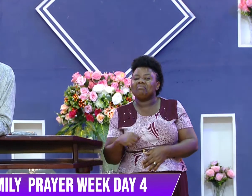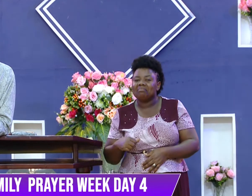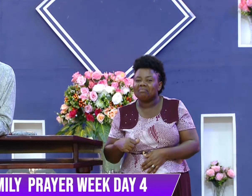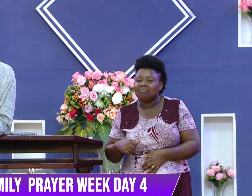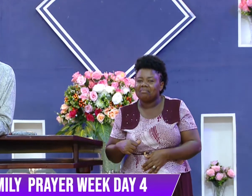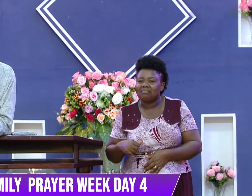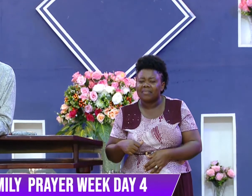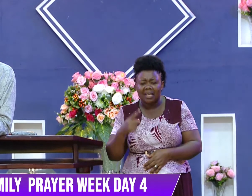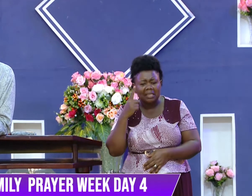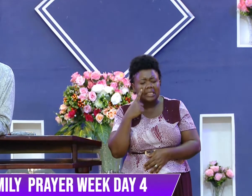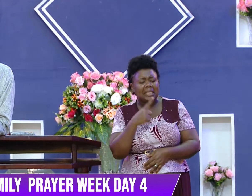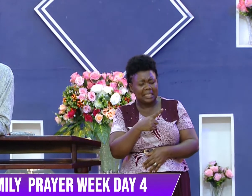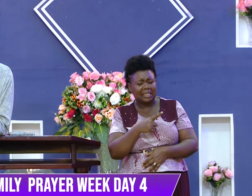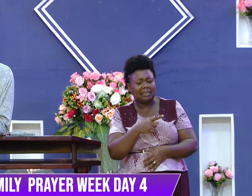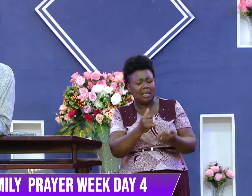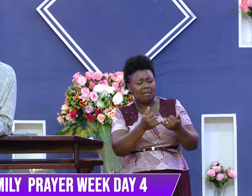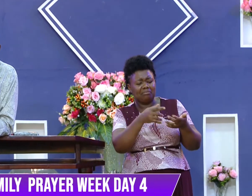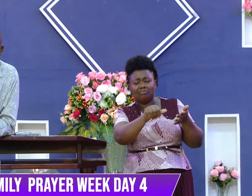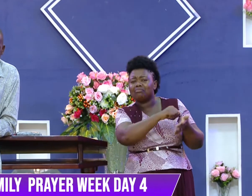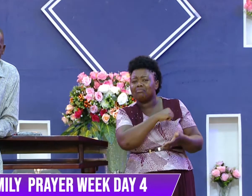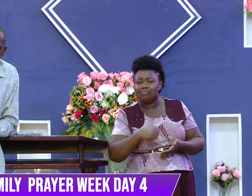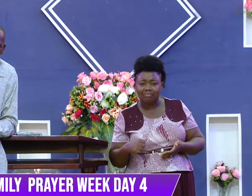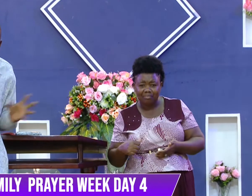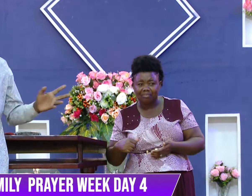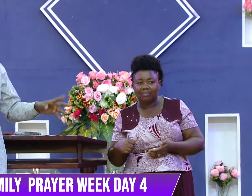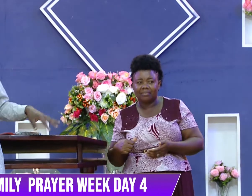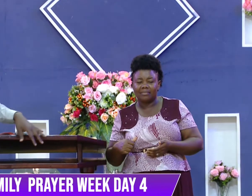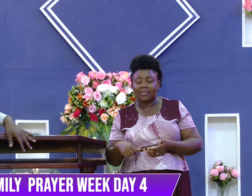refused. I saw that she had refused.